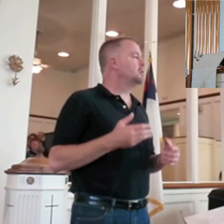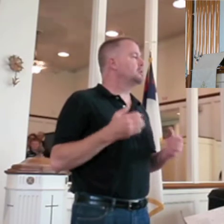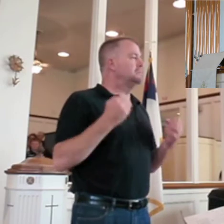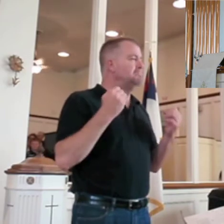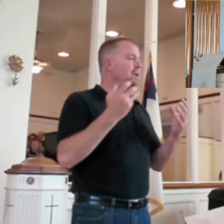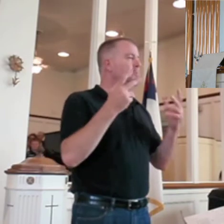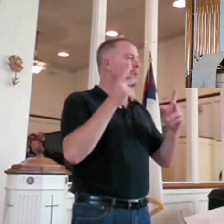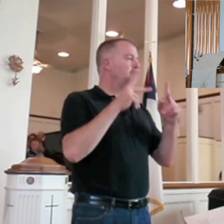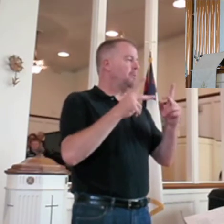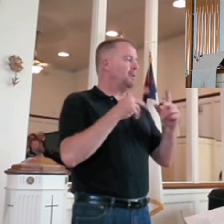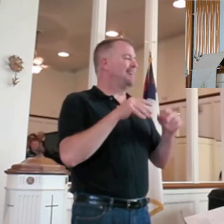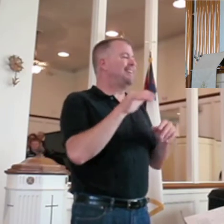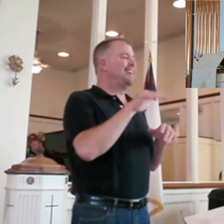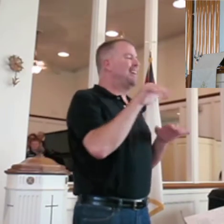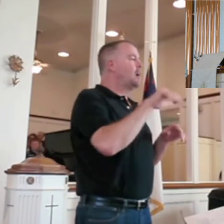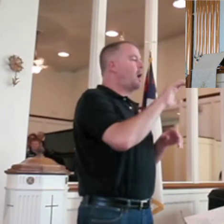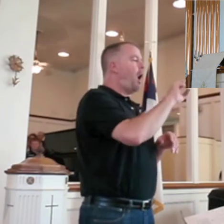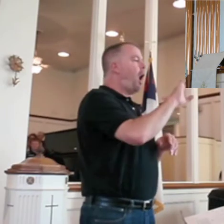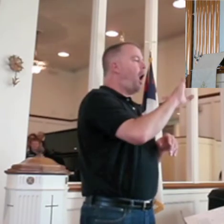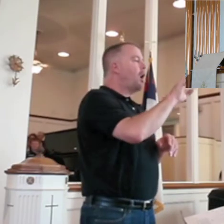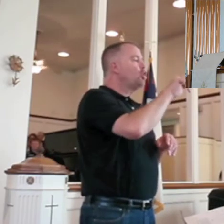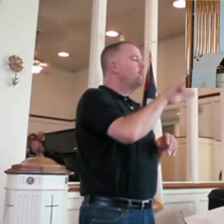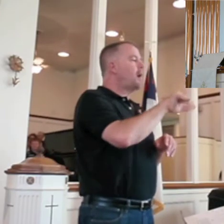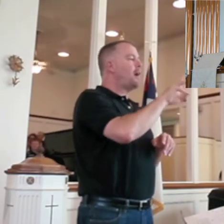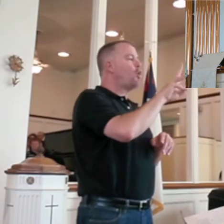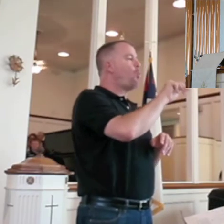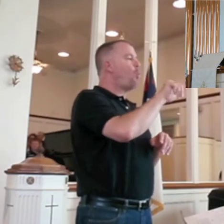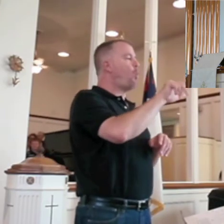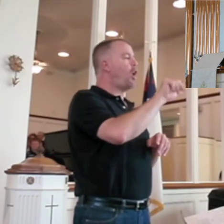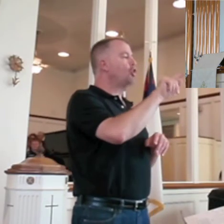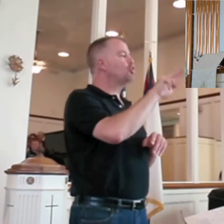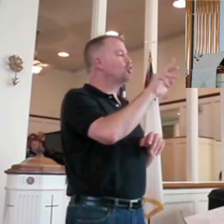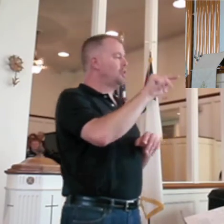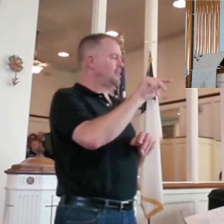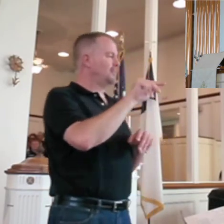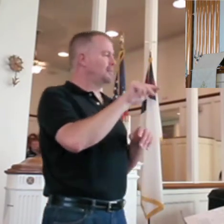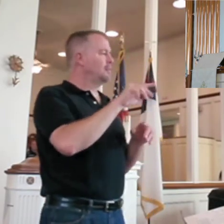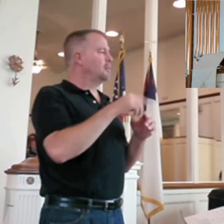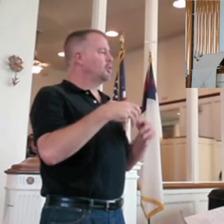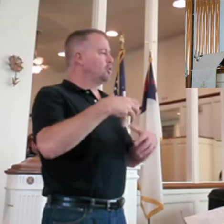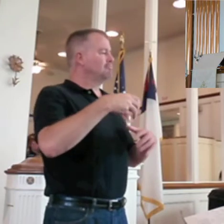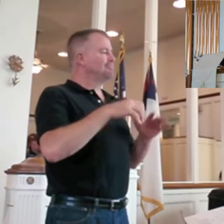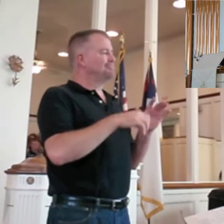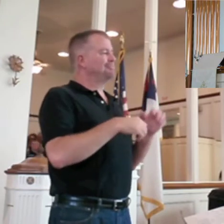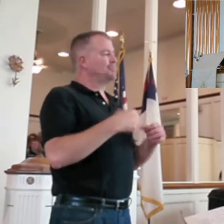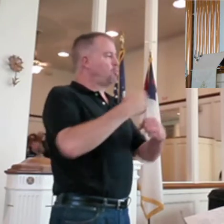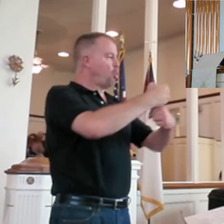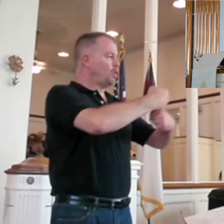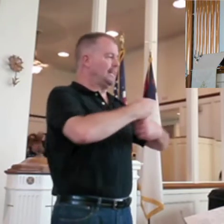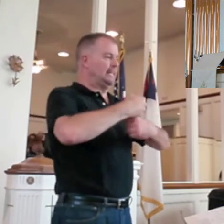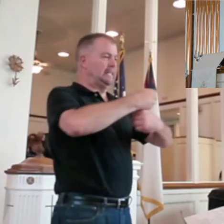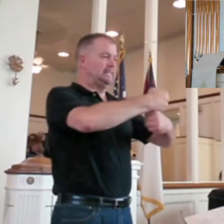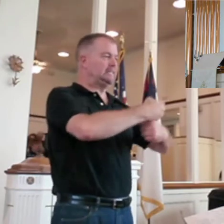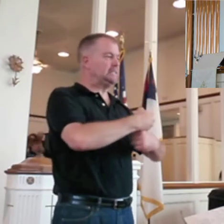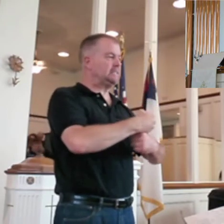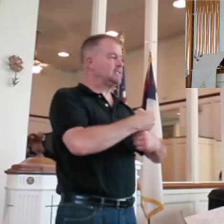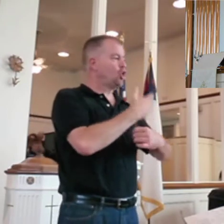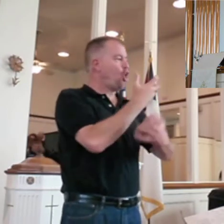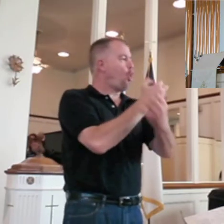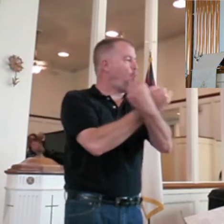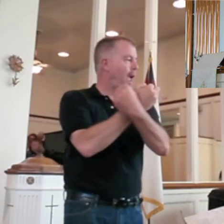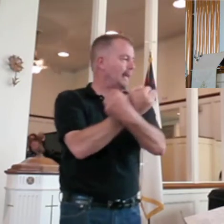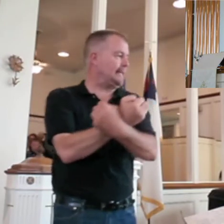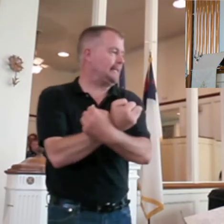The arrests of Occupy Wall Street demonstrators are intended to stop other people from